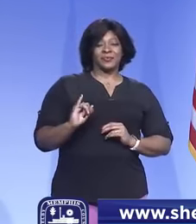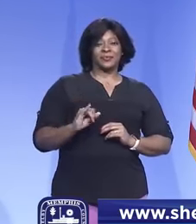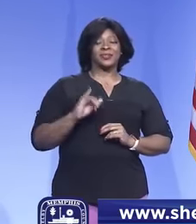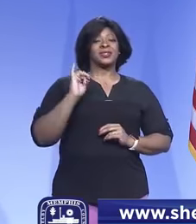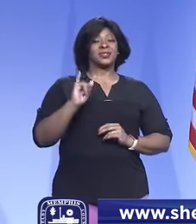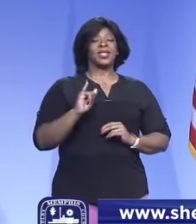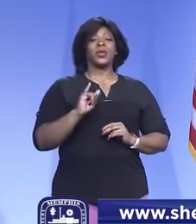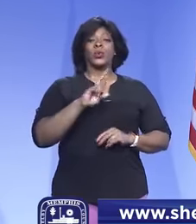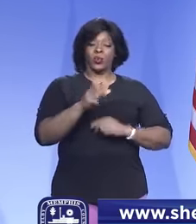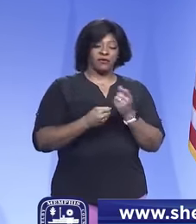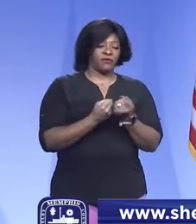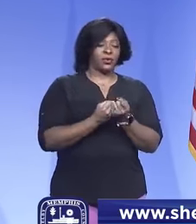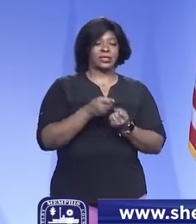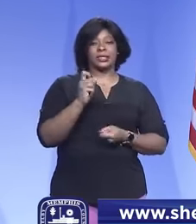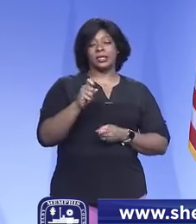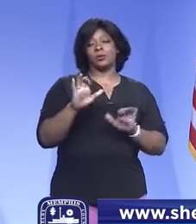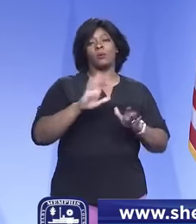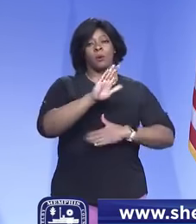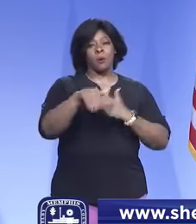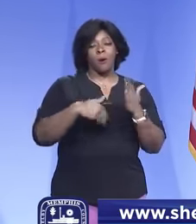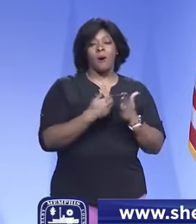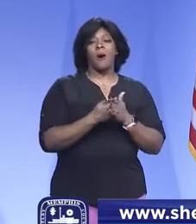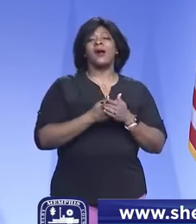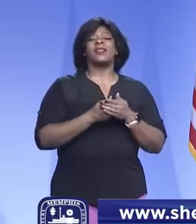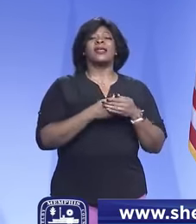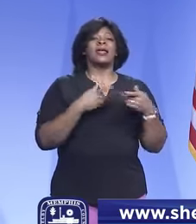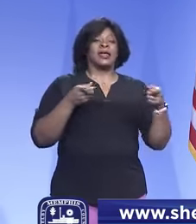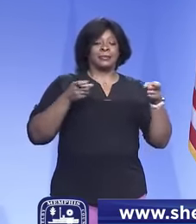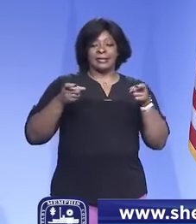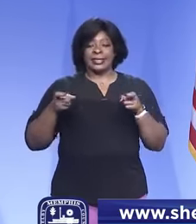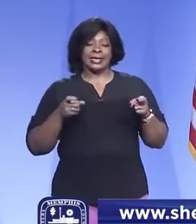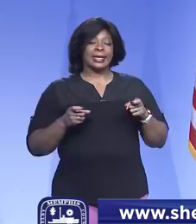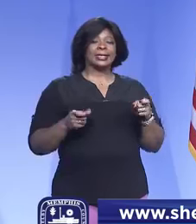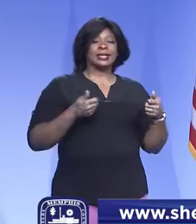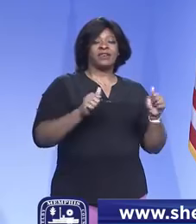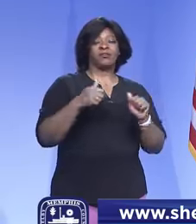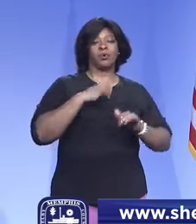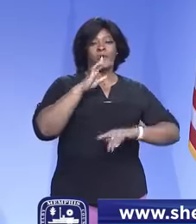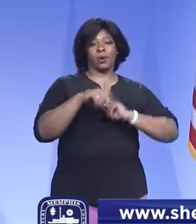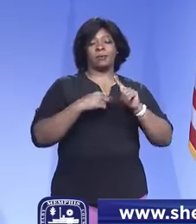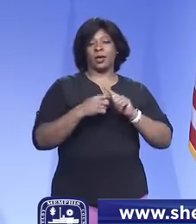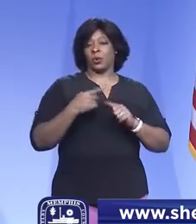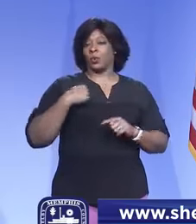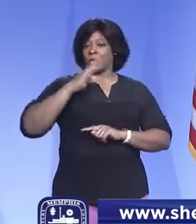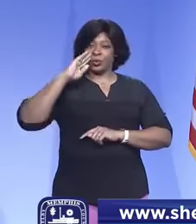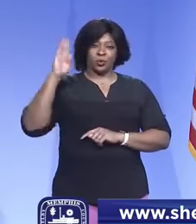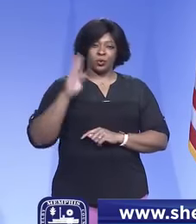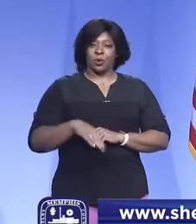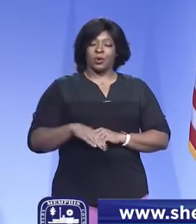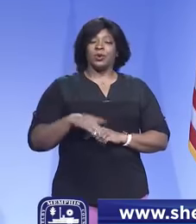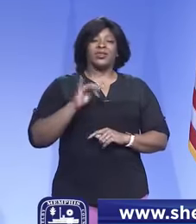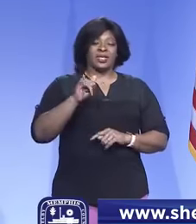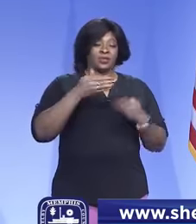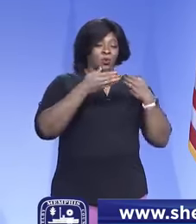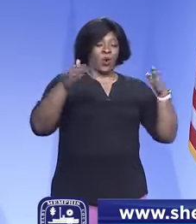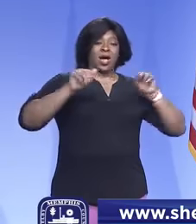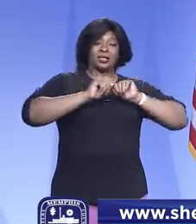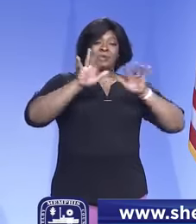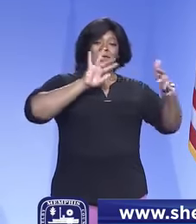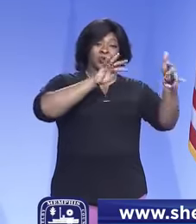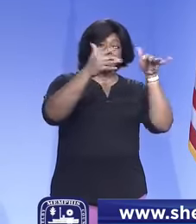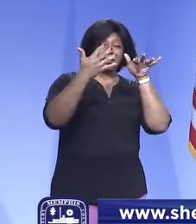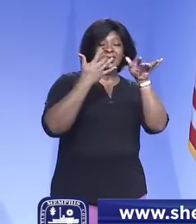then reinforces the need to do all of the mitigation efforts that we're talking about, because we know there's widespread transmission